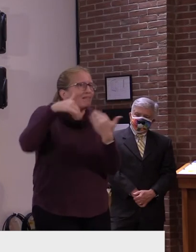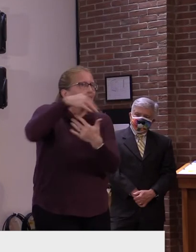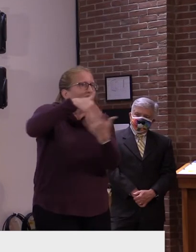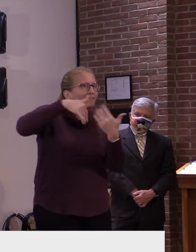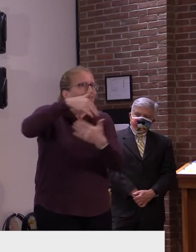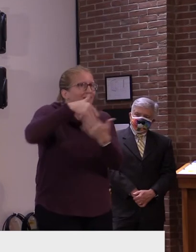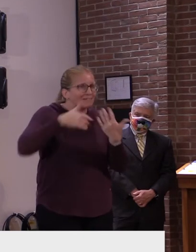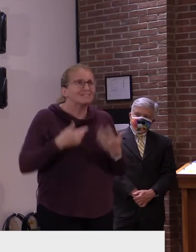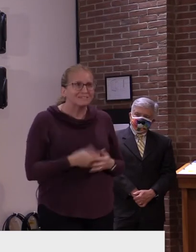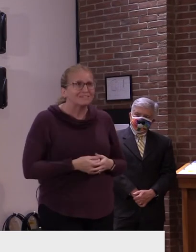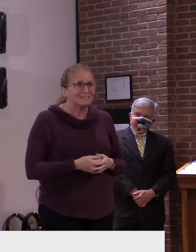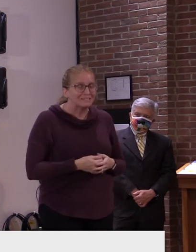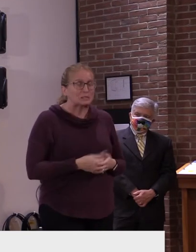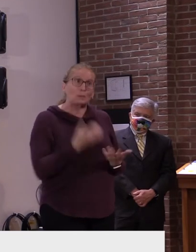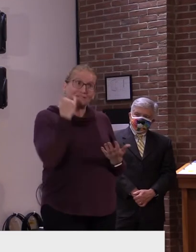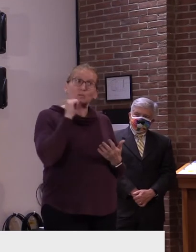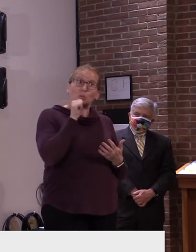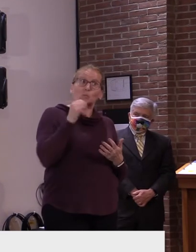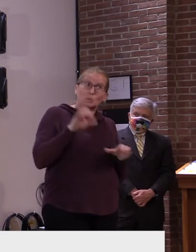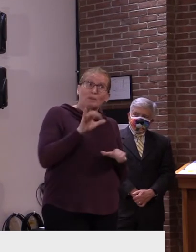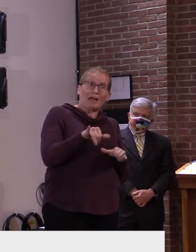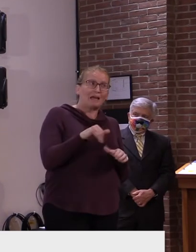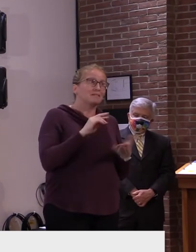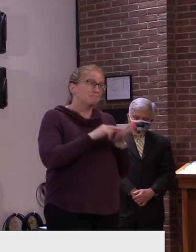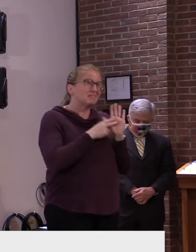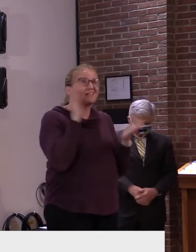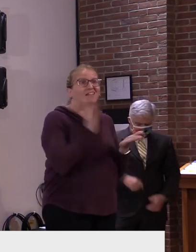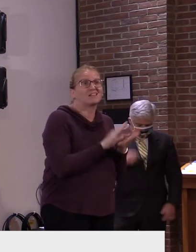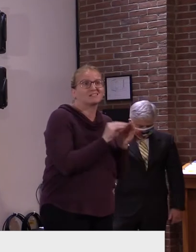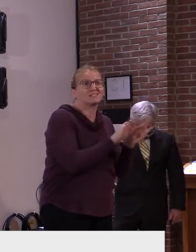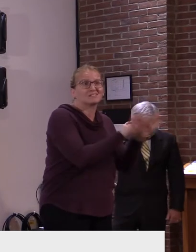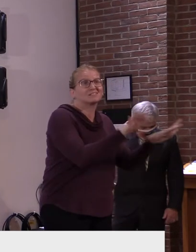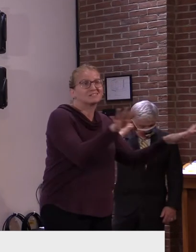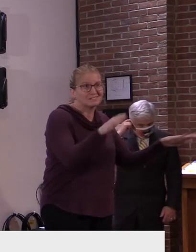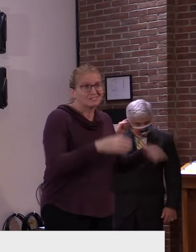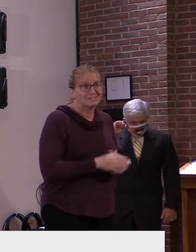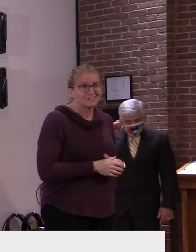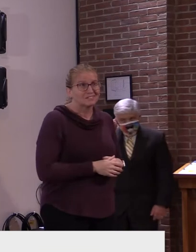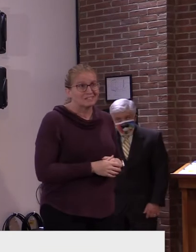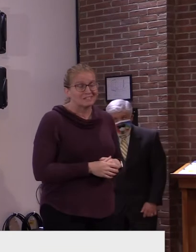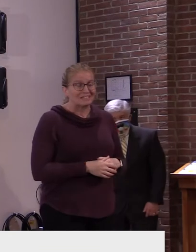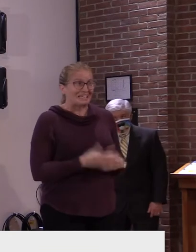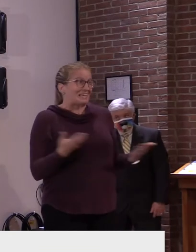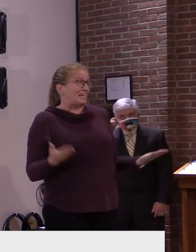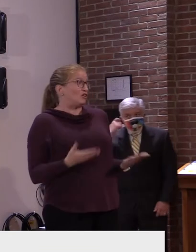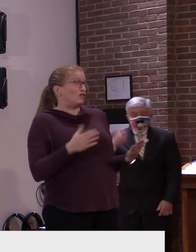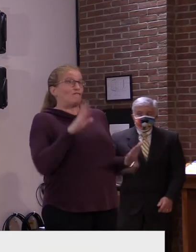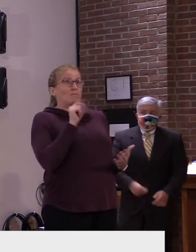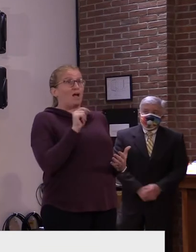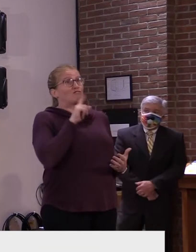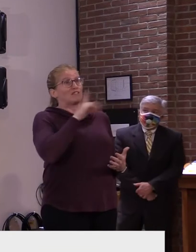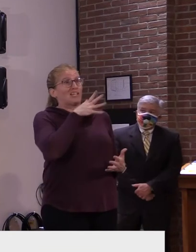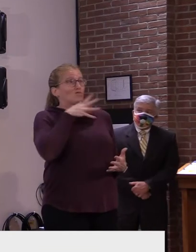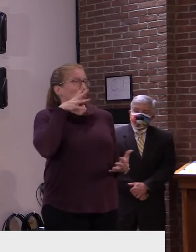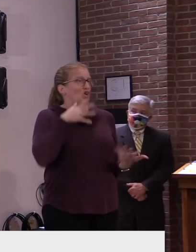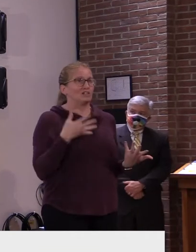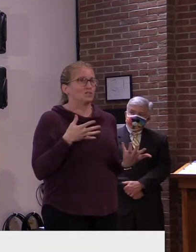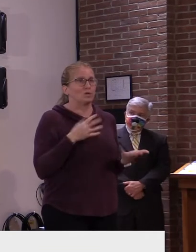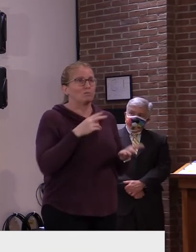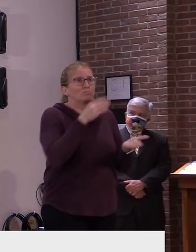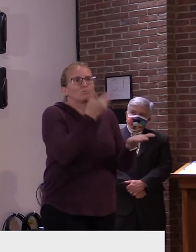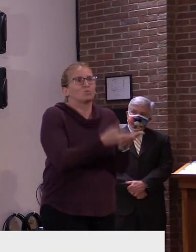america doesn't matter because it's about as rural and vermont as one can get